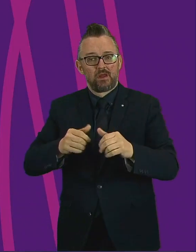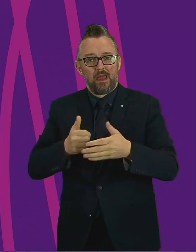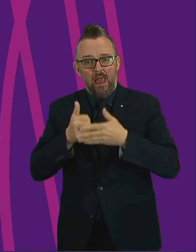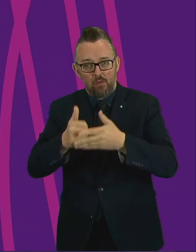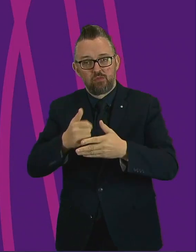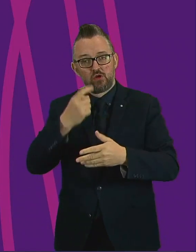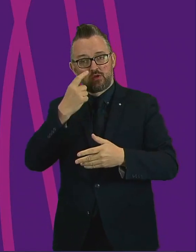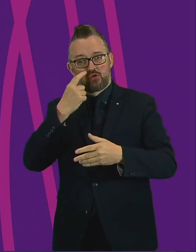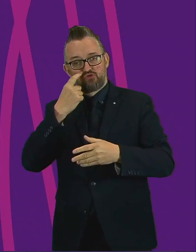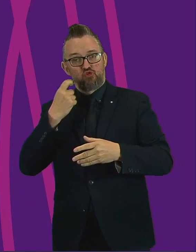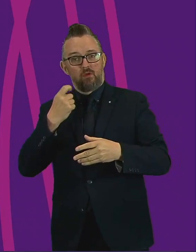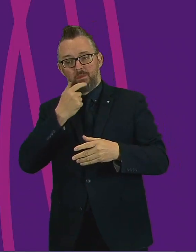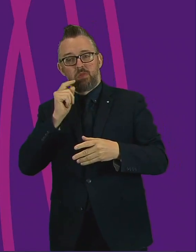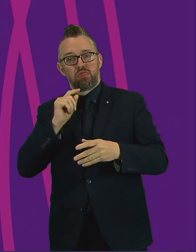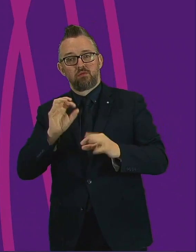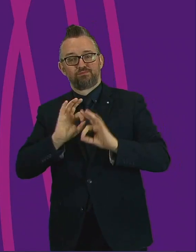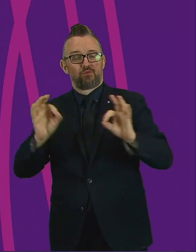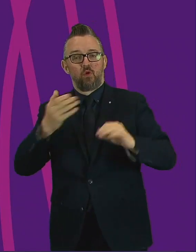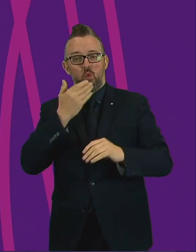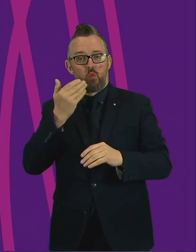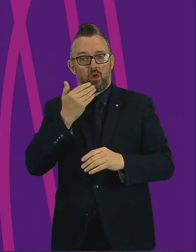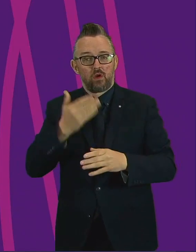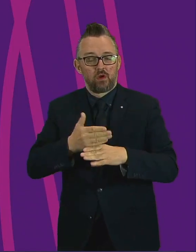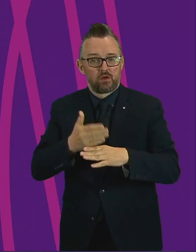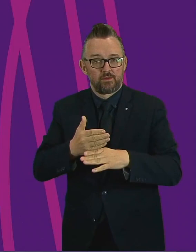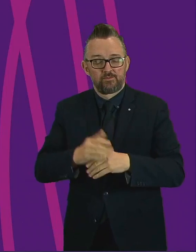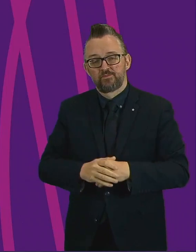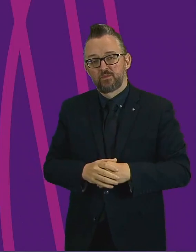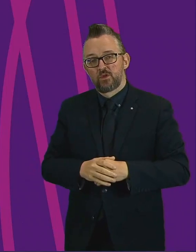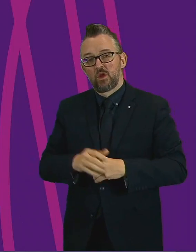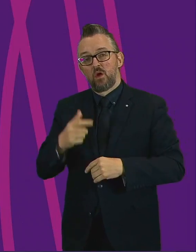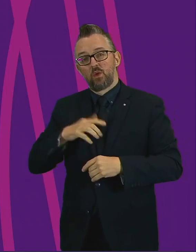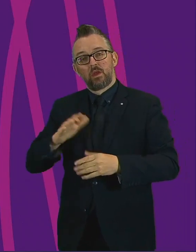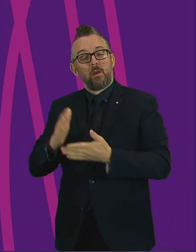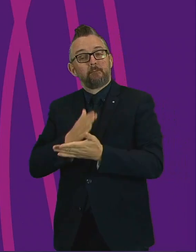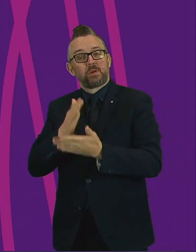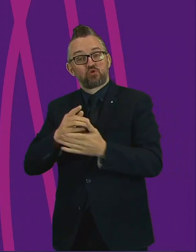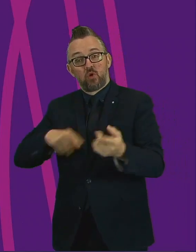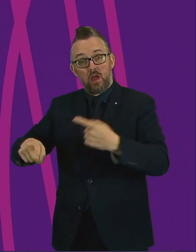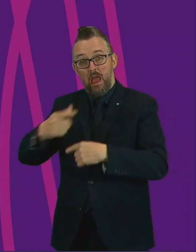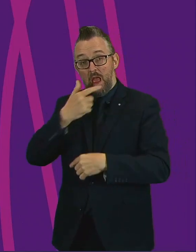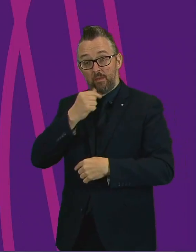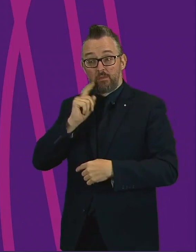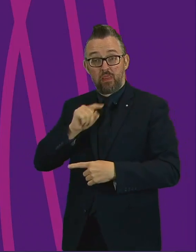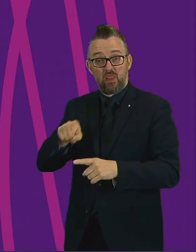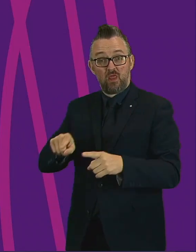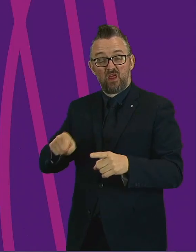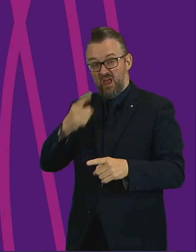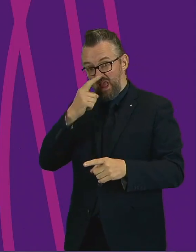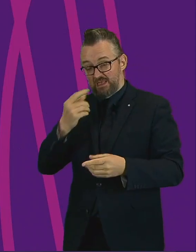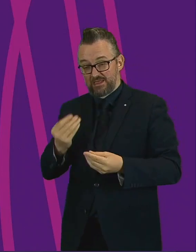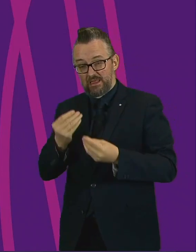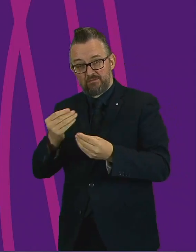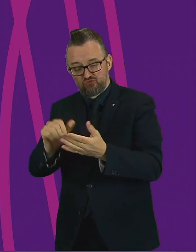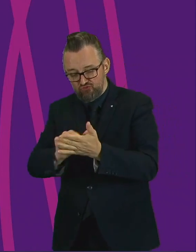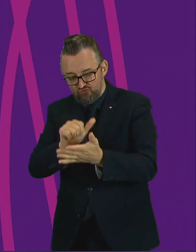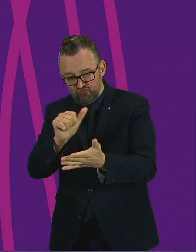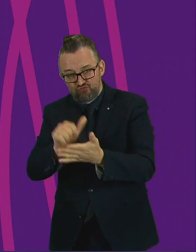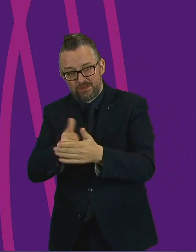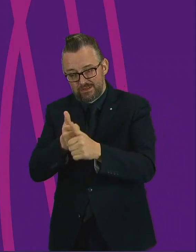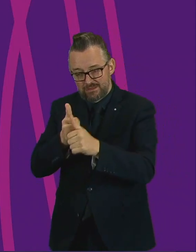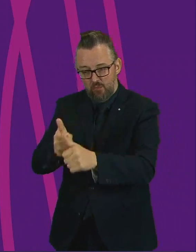to support the industry-led developing the young workforce groups to ensure that we continue to provide relevant and appropriate